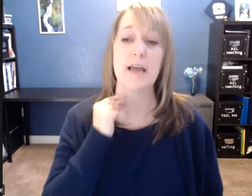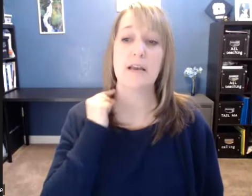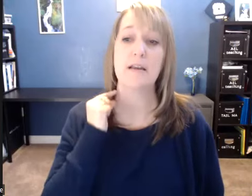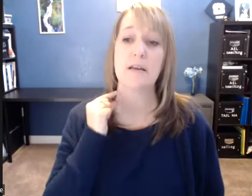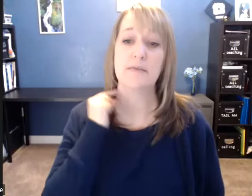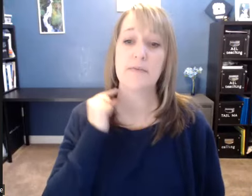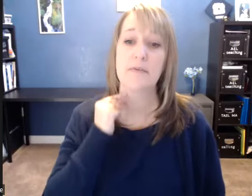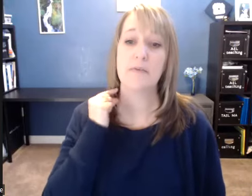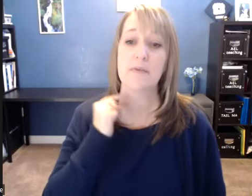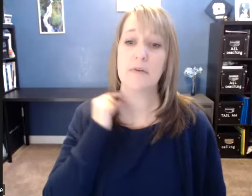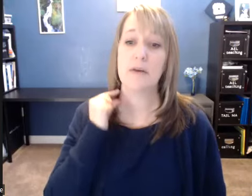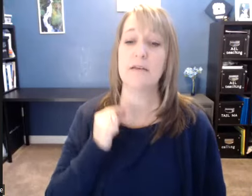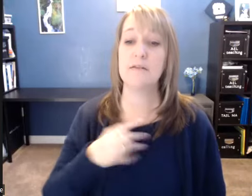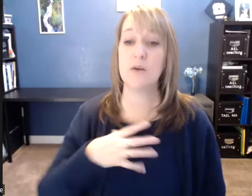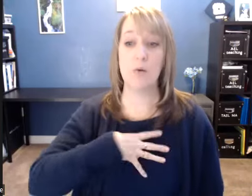side. Okay. So